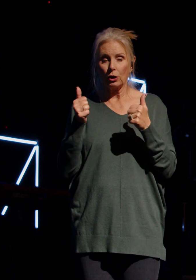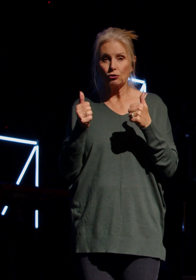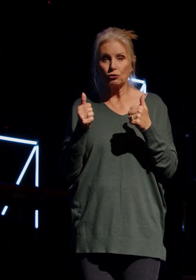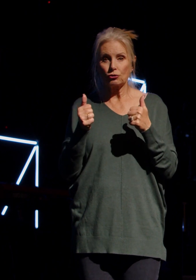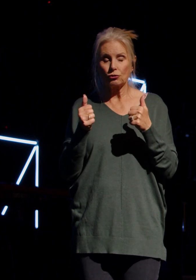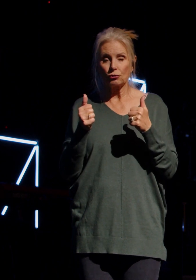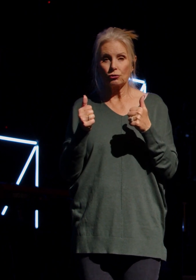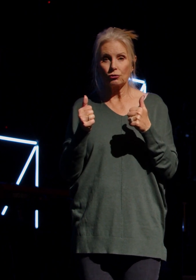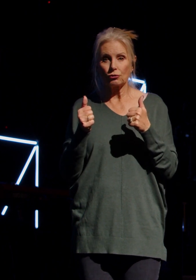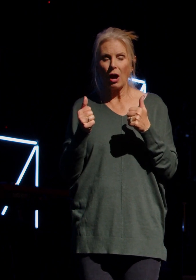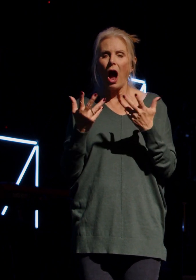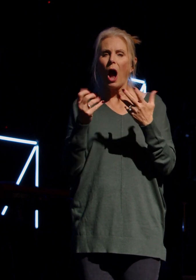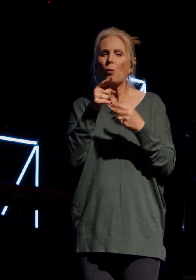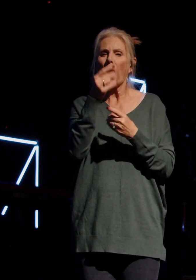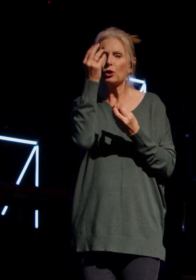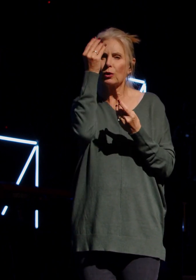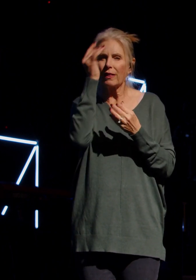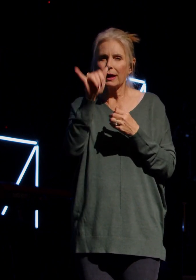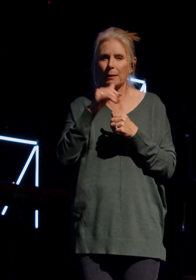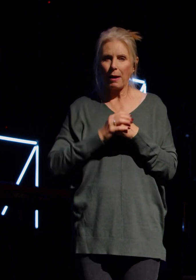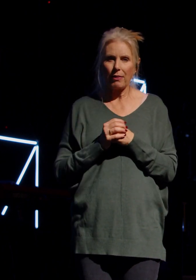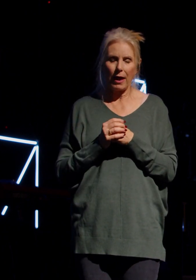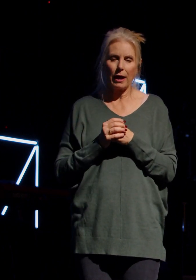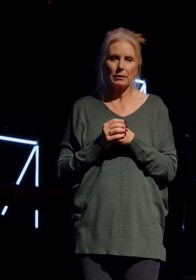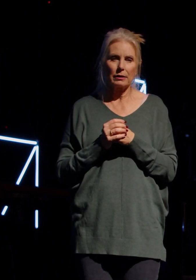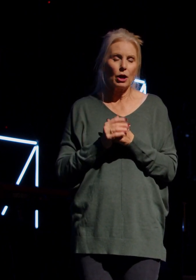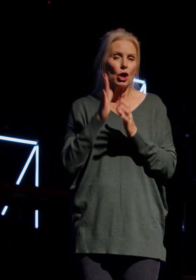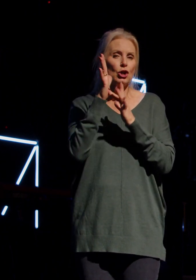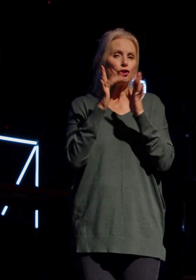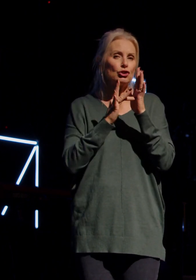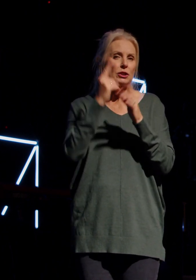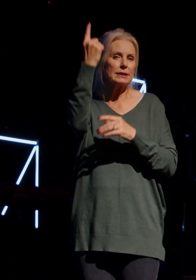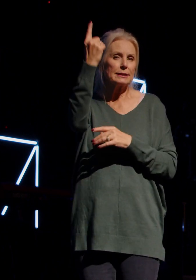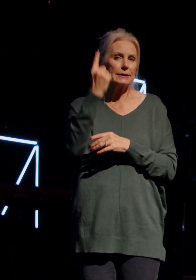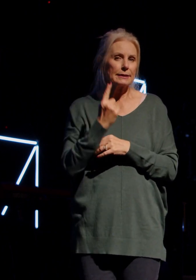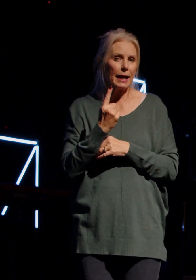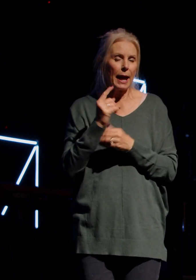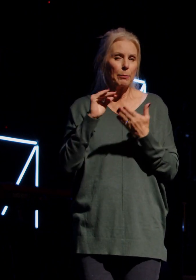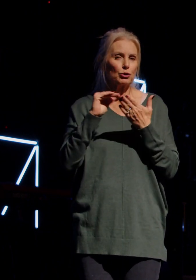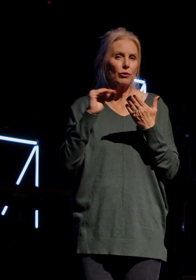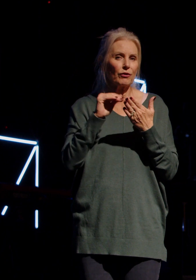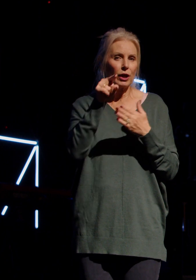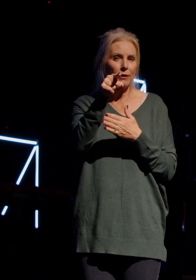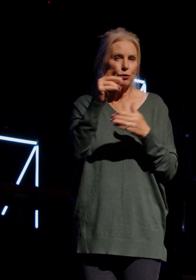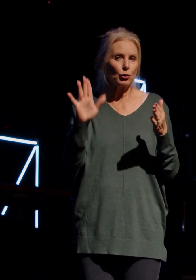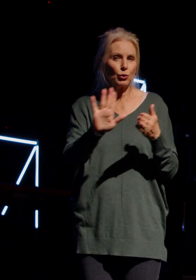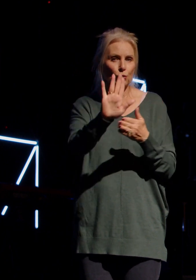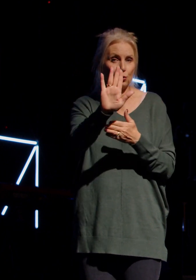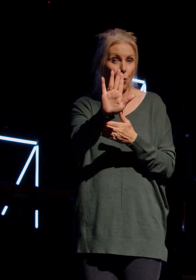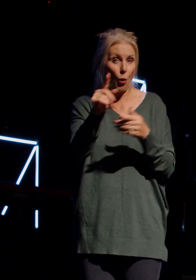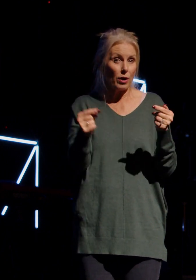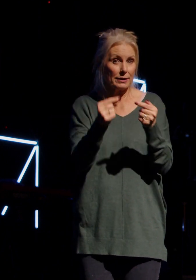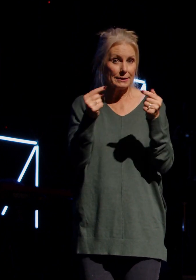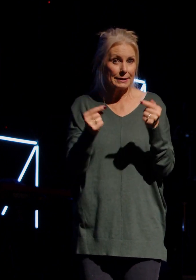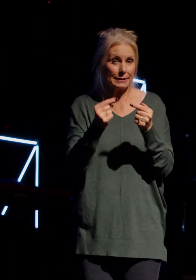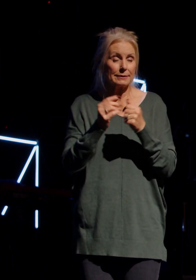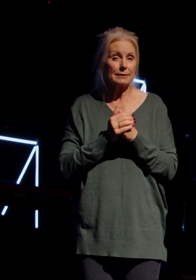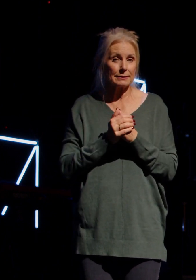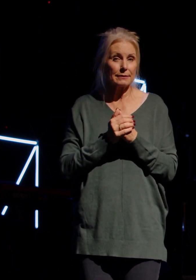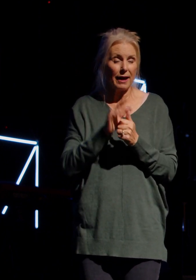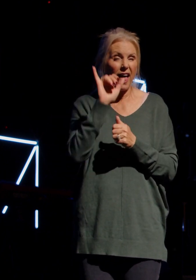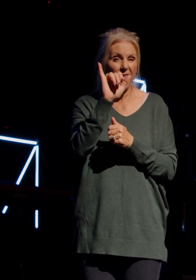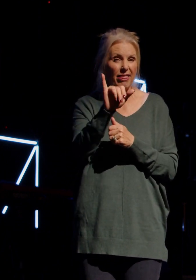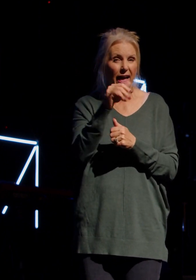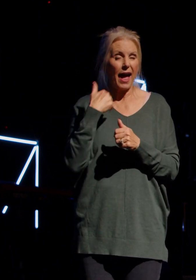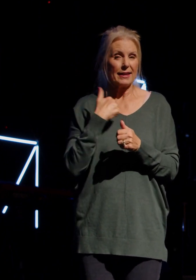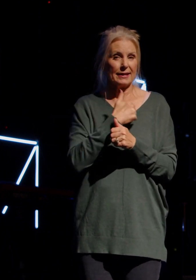more song together. Jesus came to forgive us of our sins. That is our deepest need. And followers